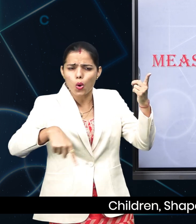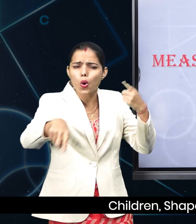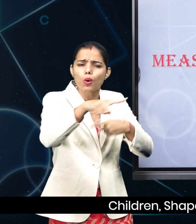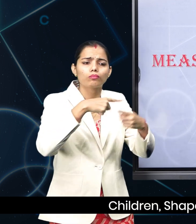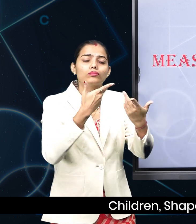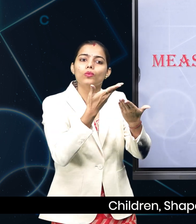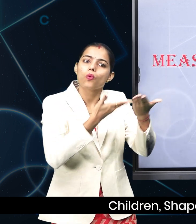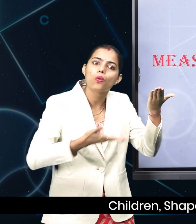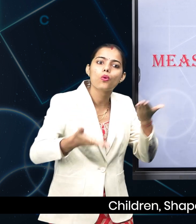around us.